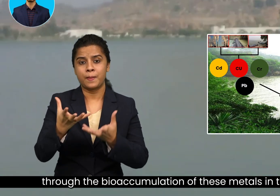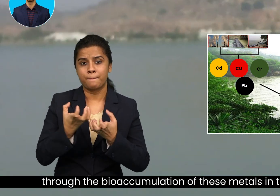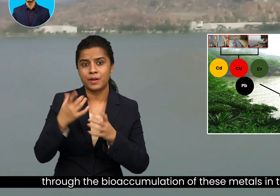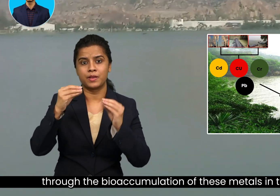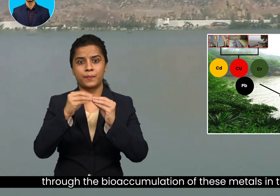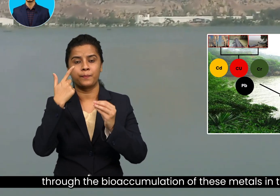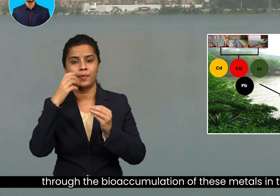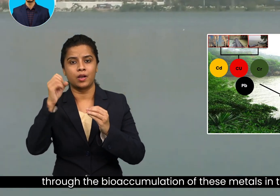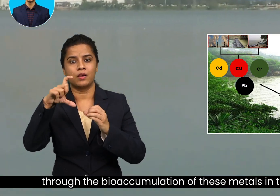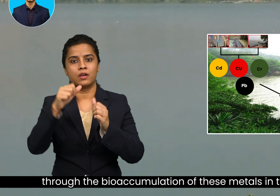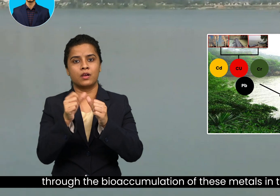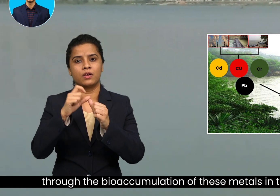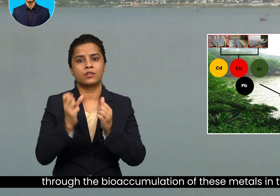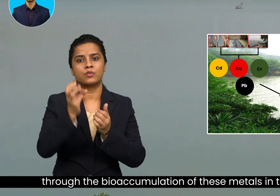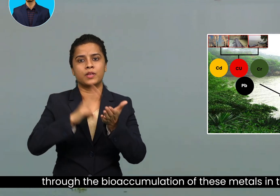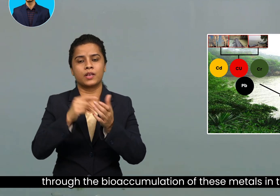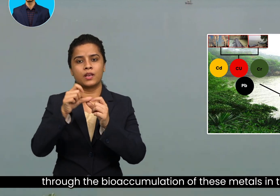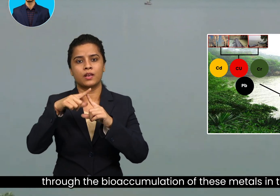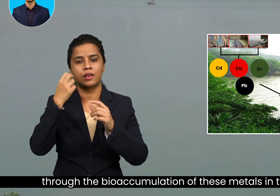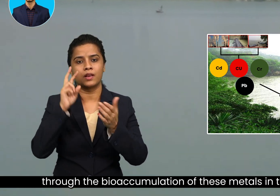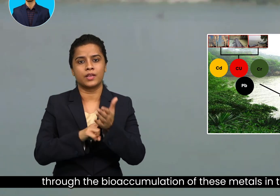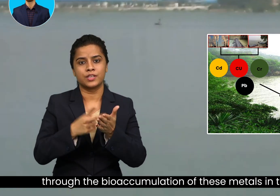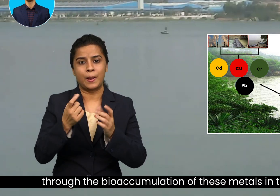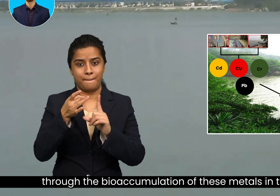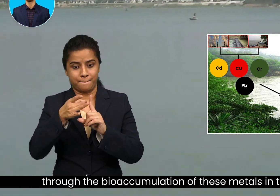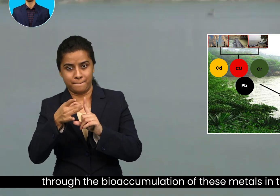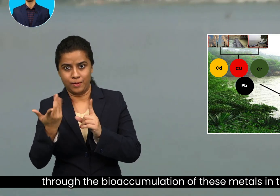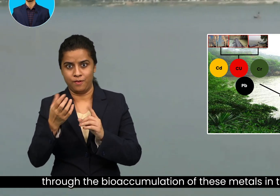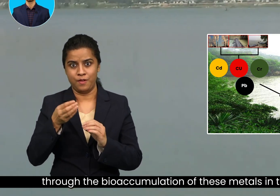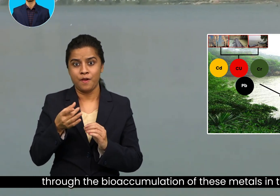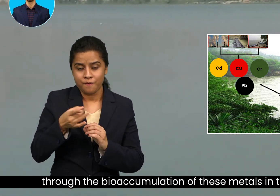bioaccumulation of these metals in the fish tissues.